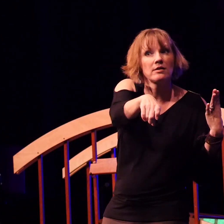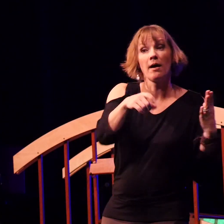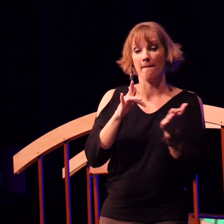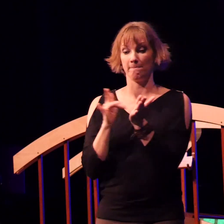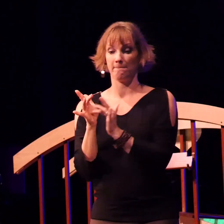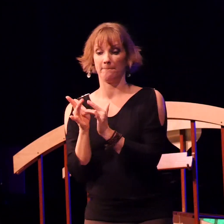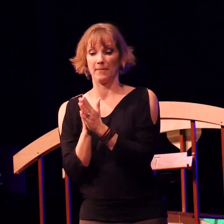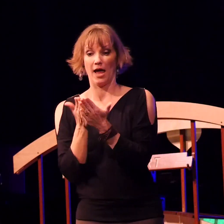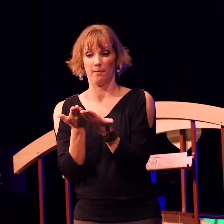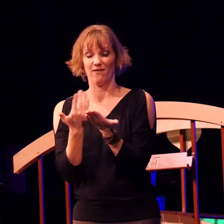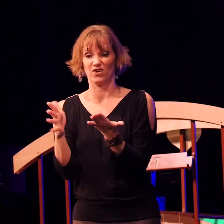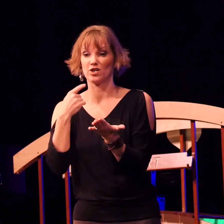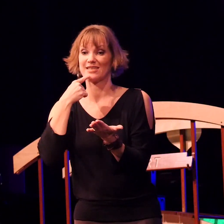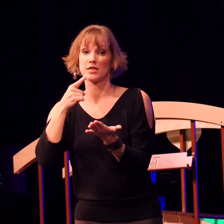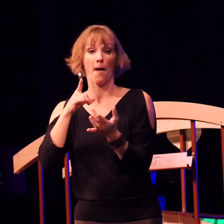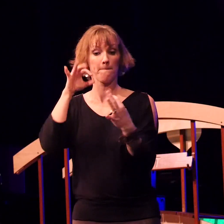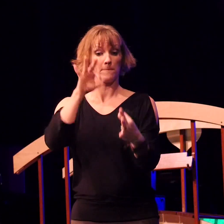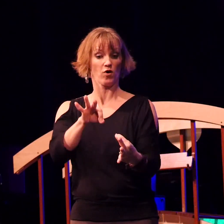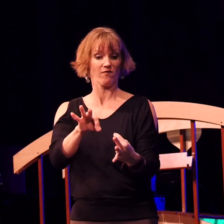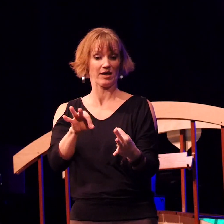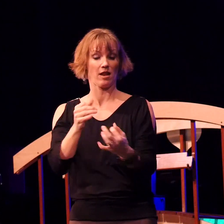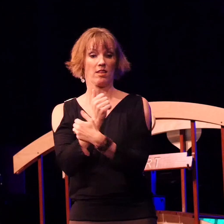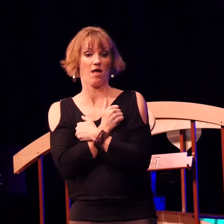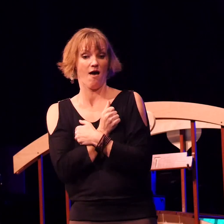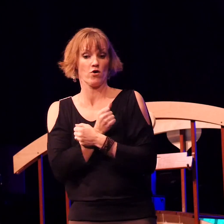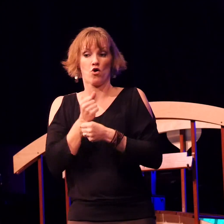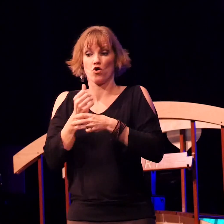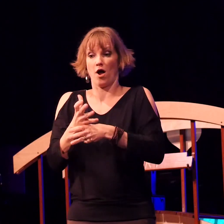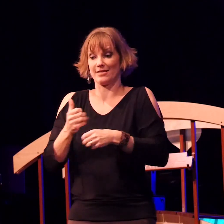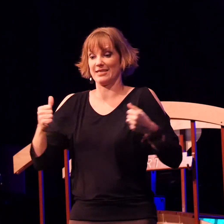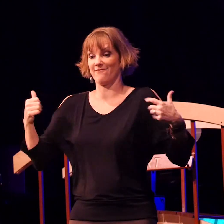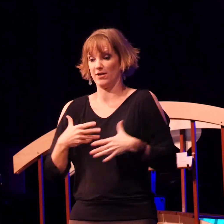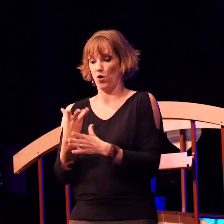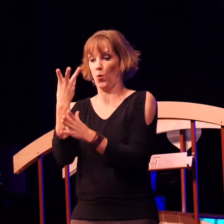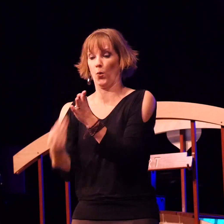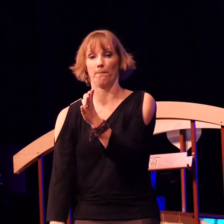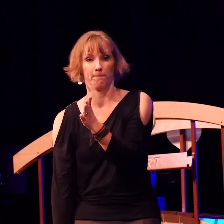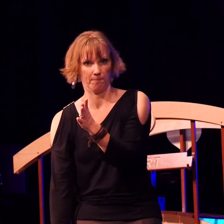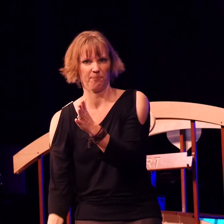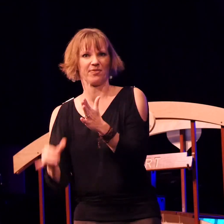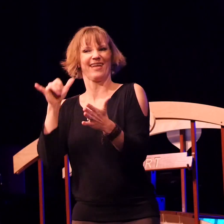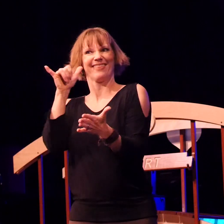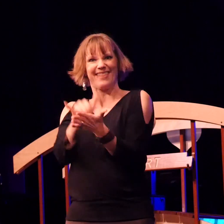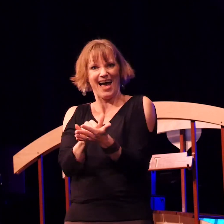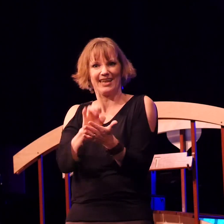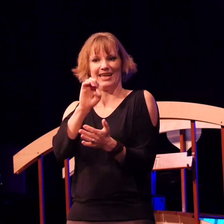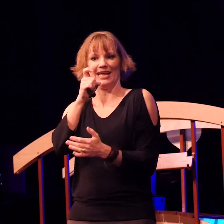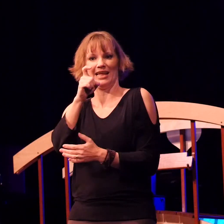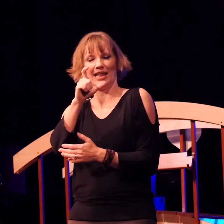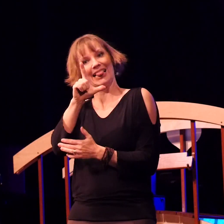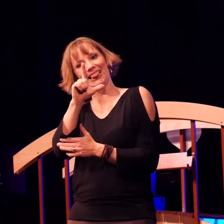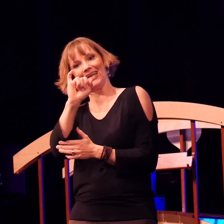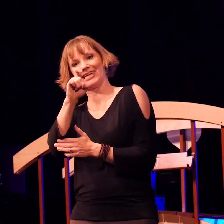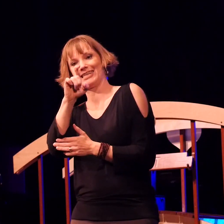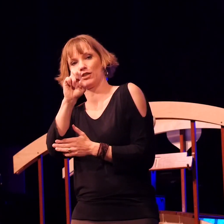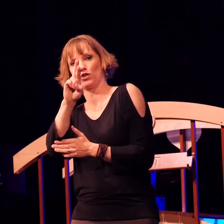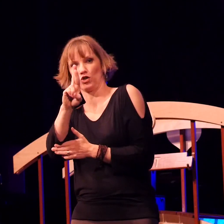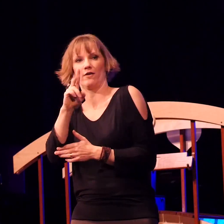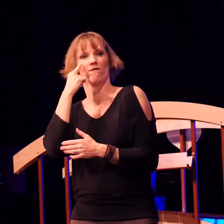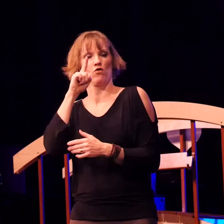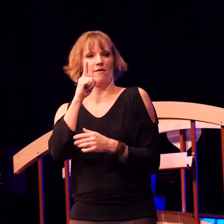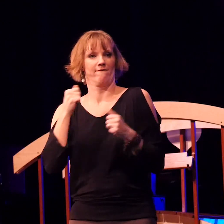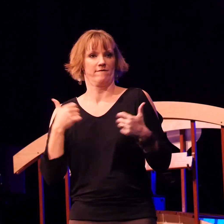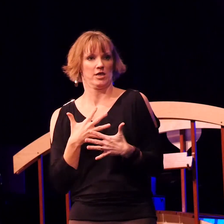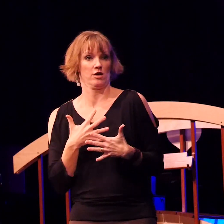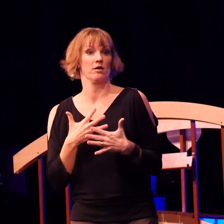Bible, perfect love casts out fear. It's the antidote, the elixir to fear. And if we can, in the midst of all